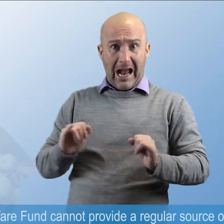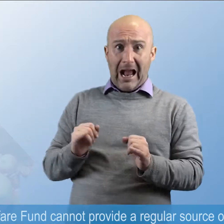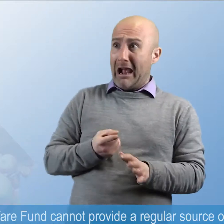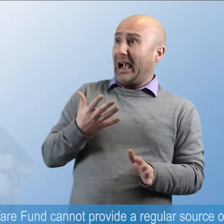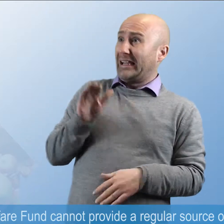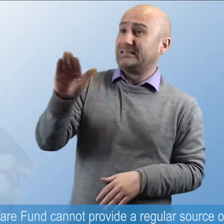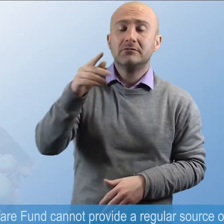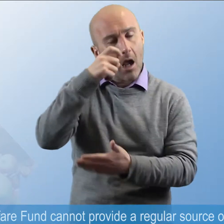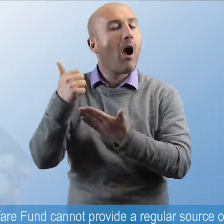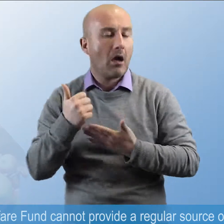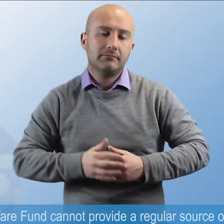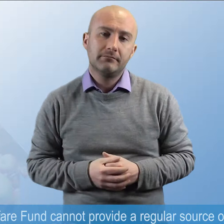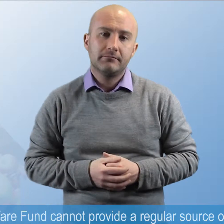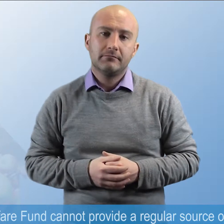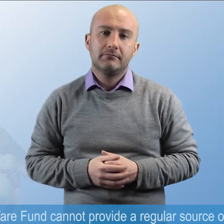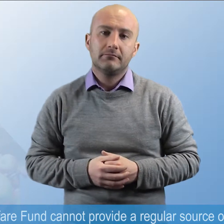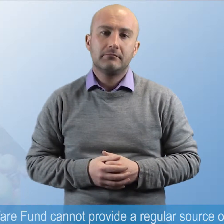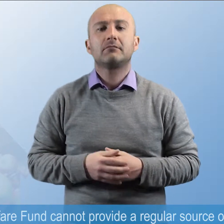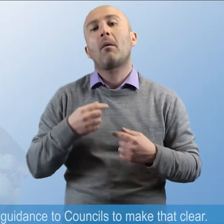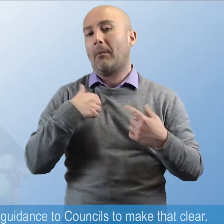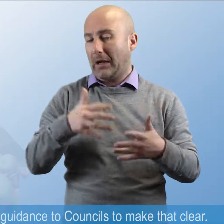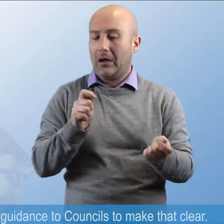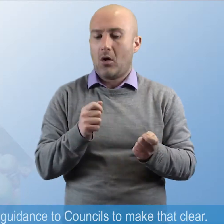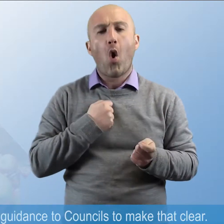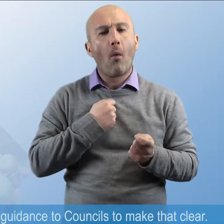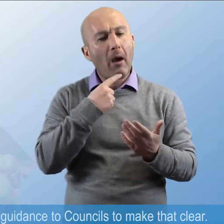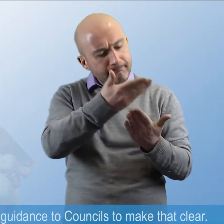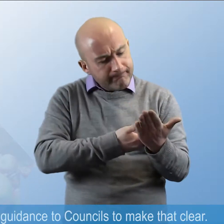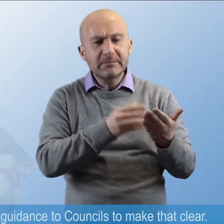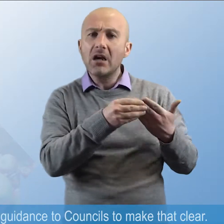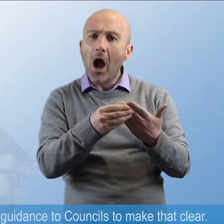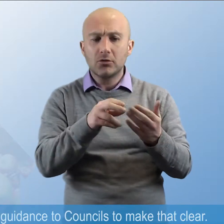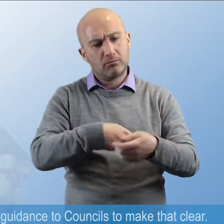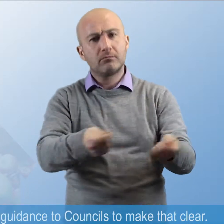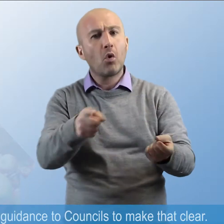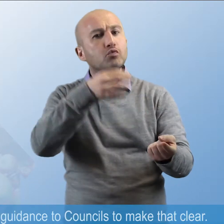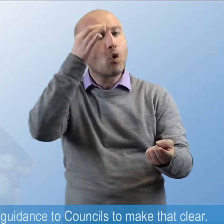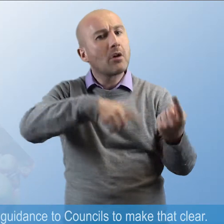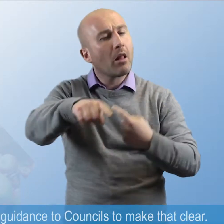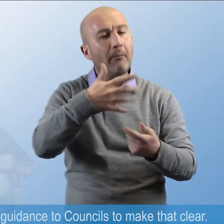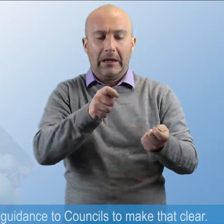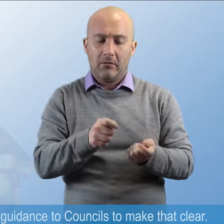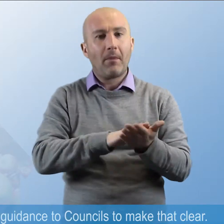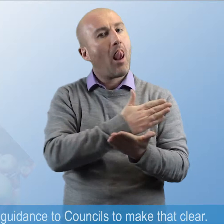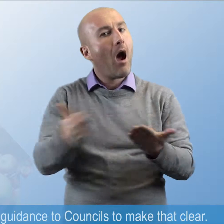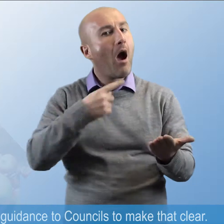but it can help out in a crisis. We have changed our guidance to councils to make that clear.